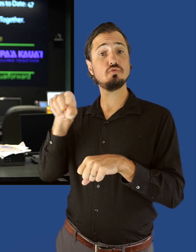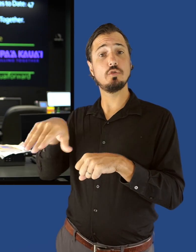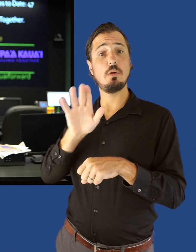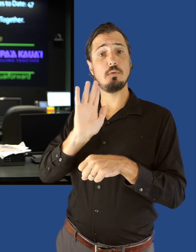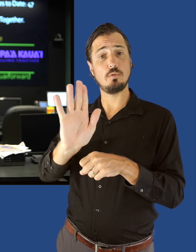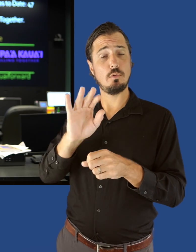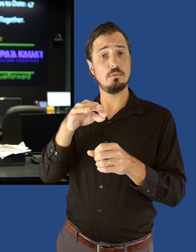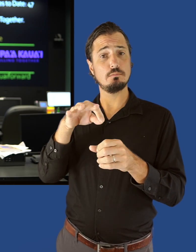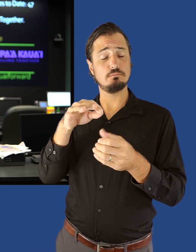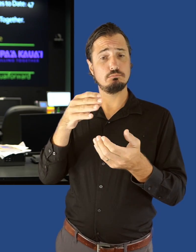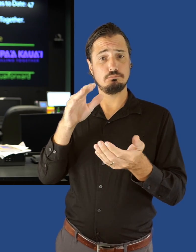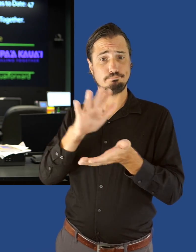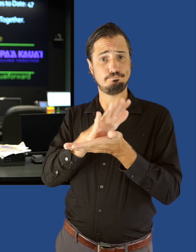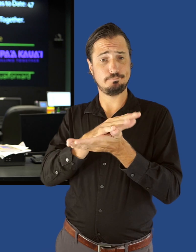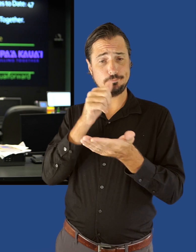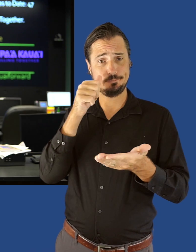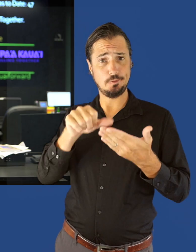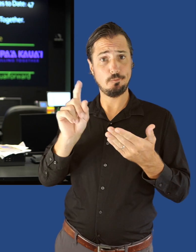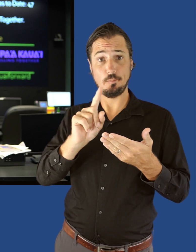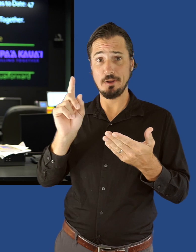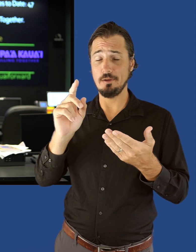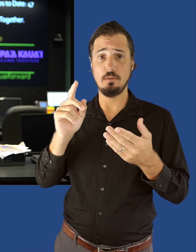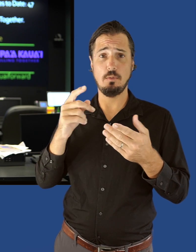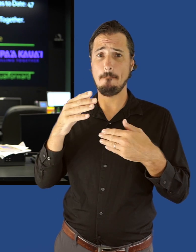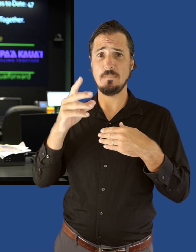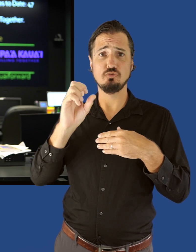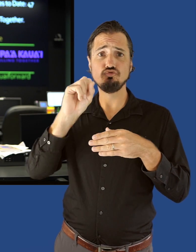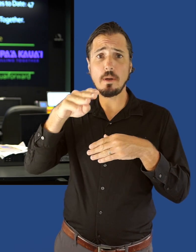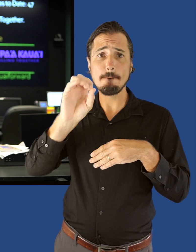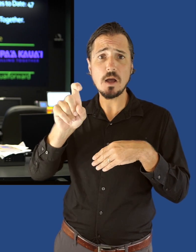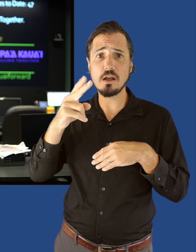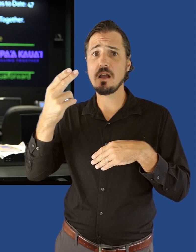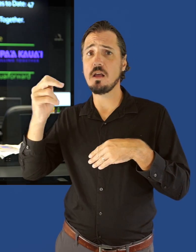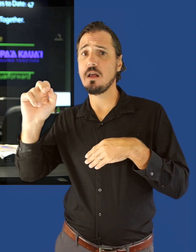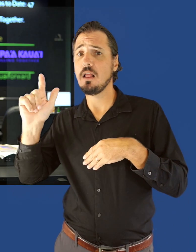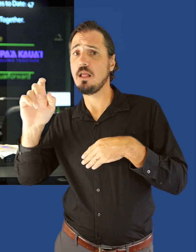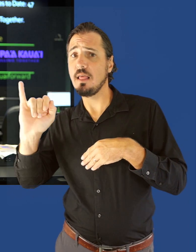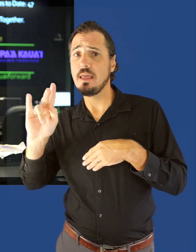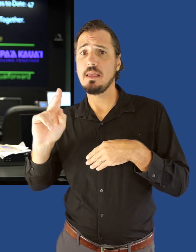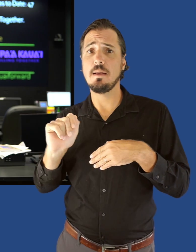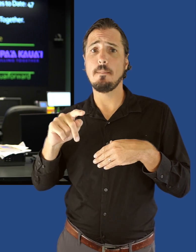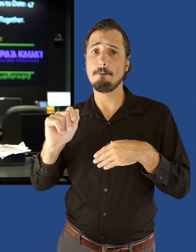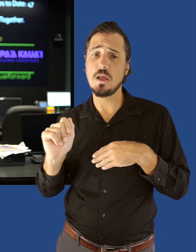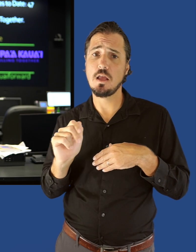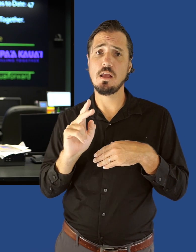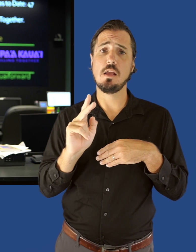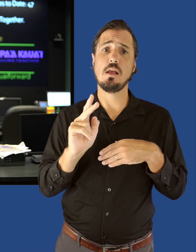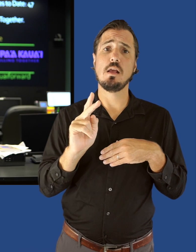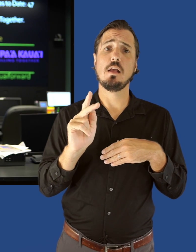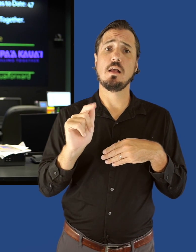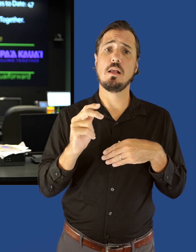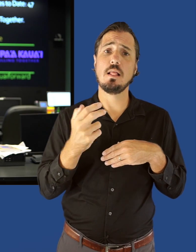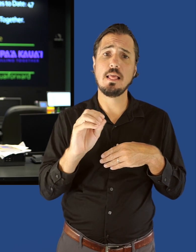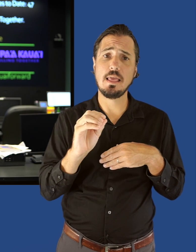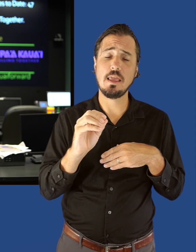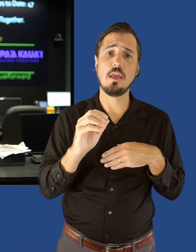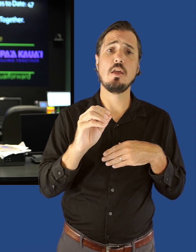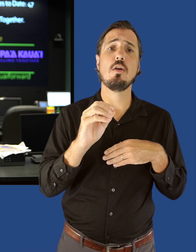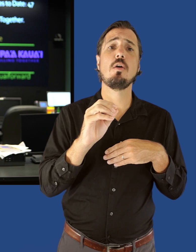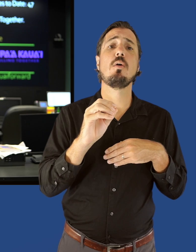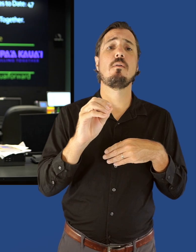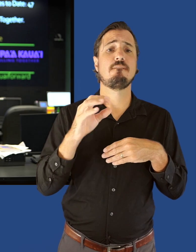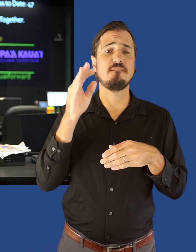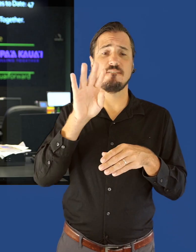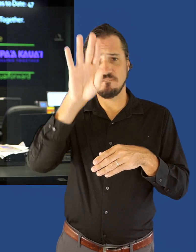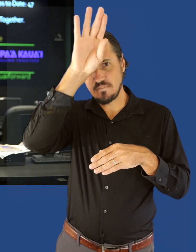primary election drop boxes at the Hanalei, Kapa'a, Kalaheo, and Hanapepe fire stations. Or you can